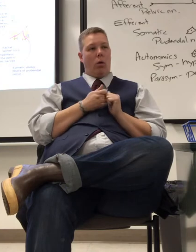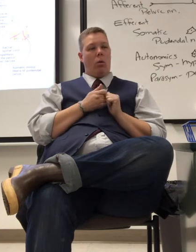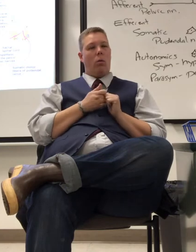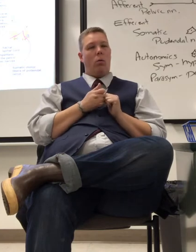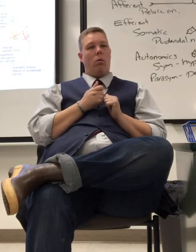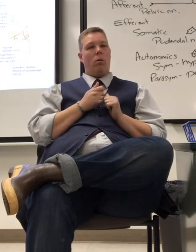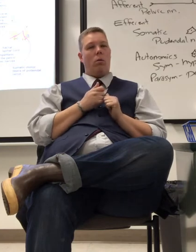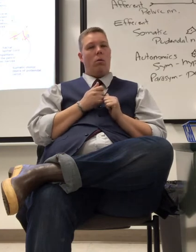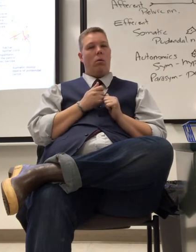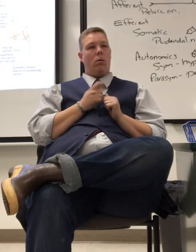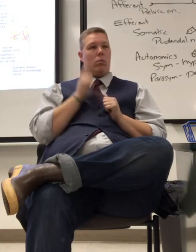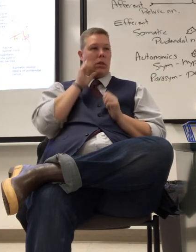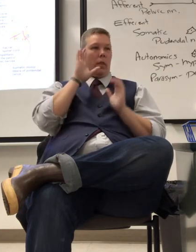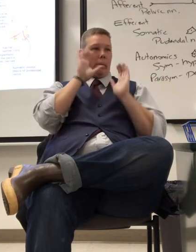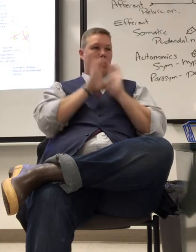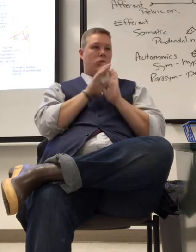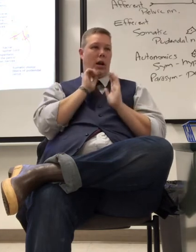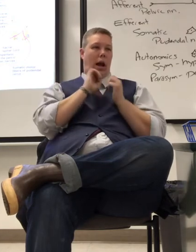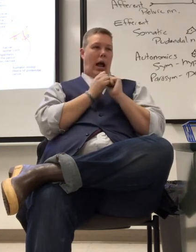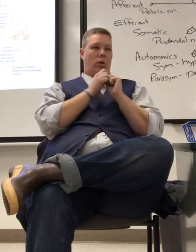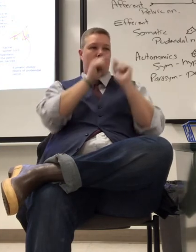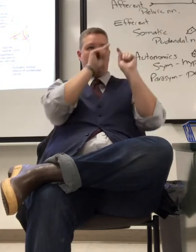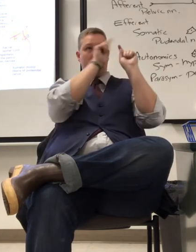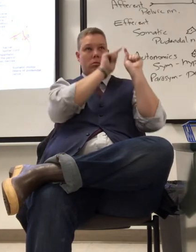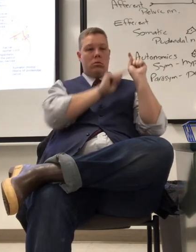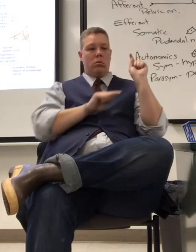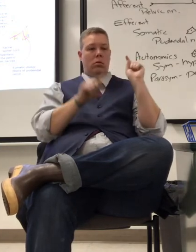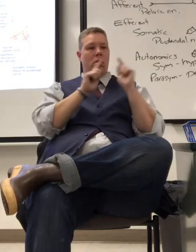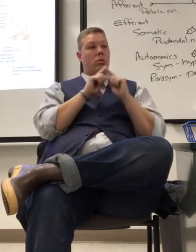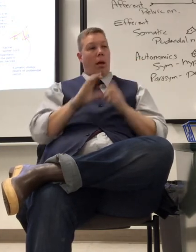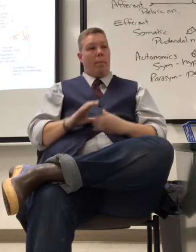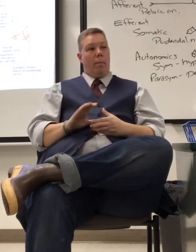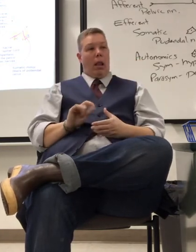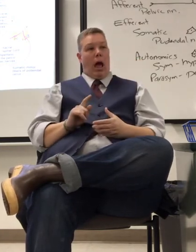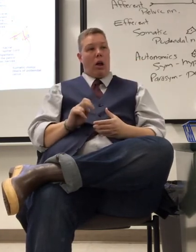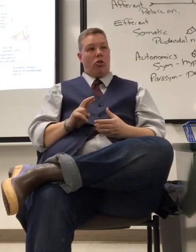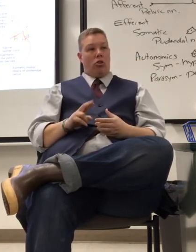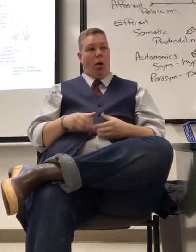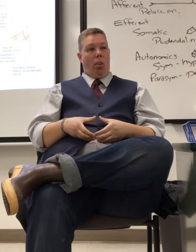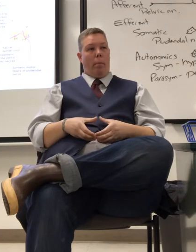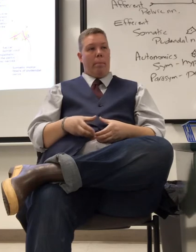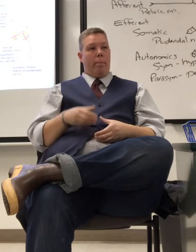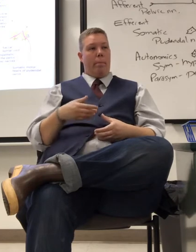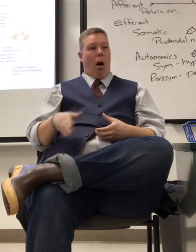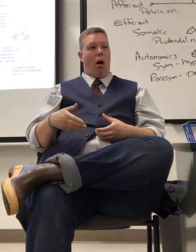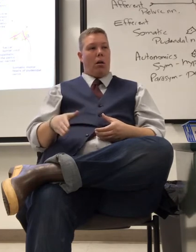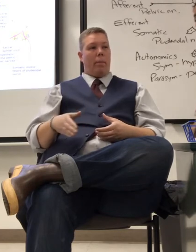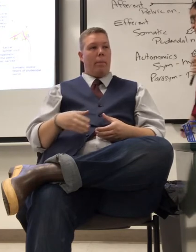is arranged is that they show you the bladder on the bottom.